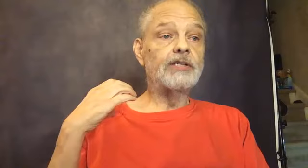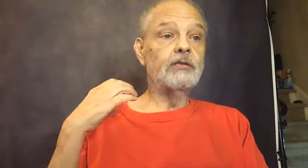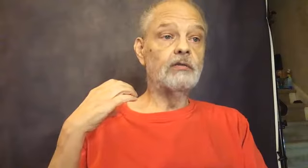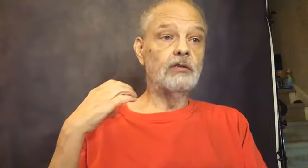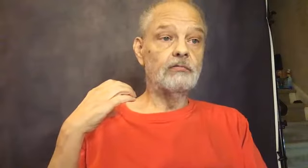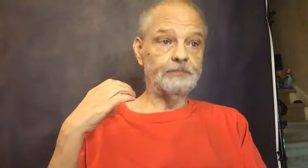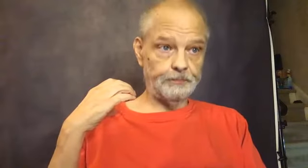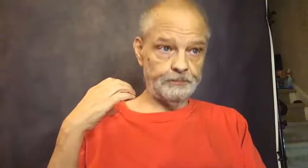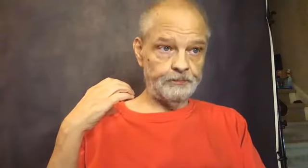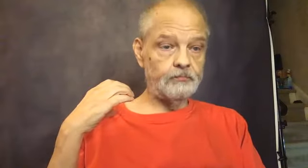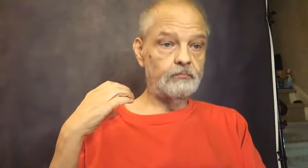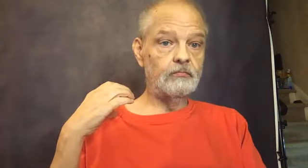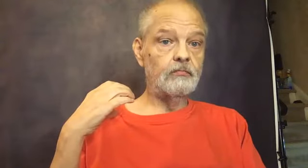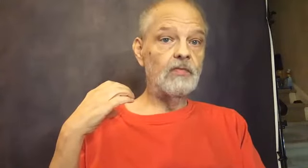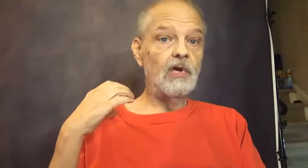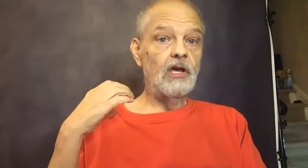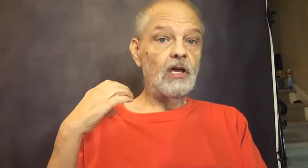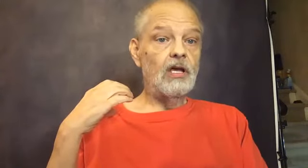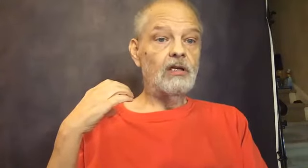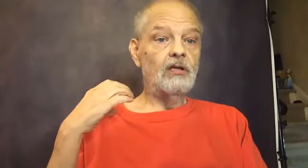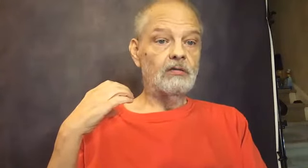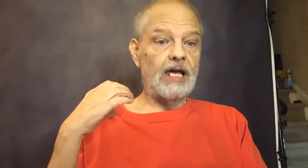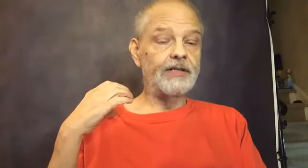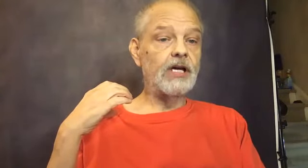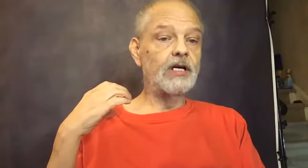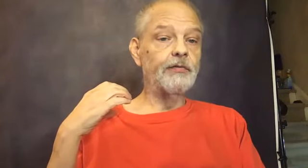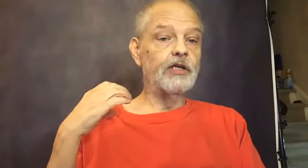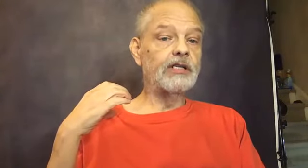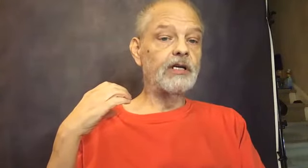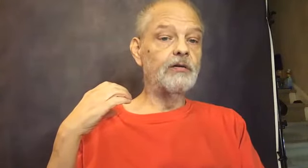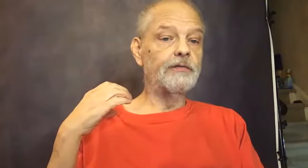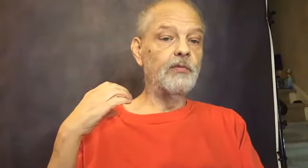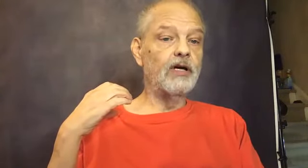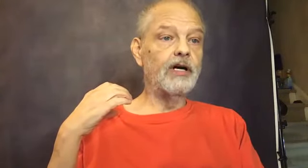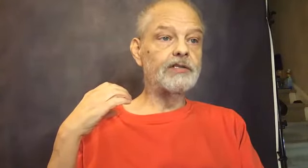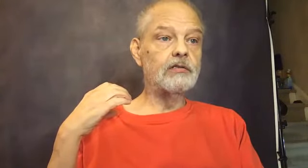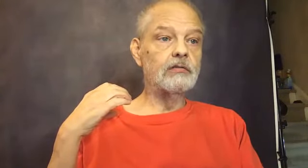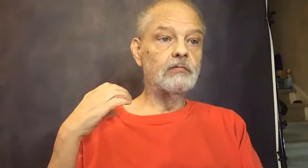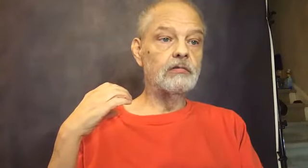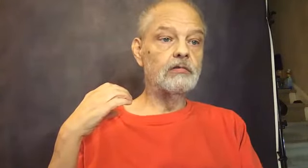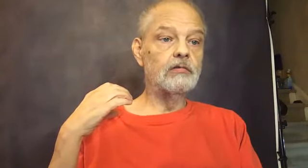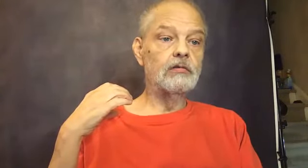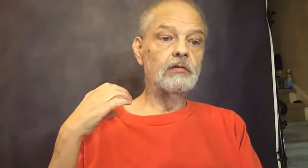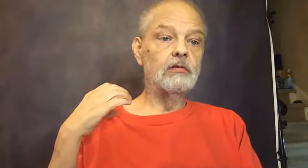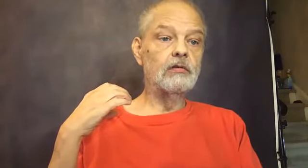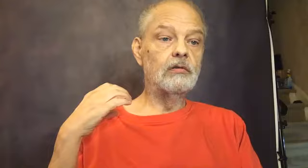Cousin. How do you sign it if it's a female cousin?